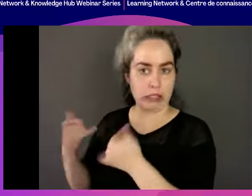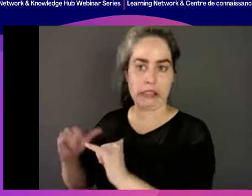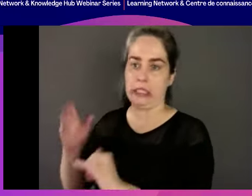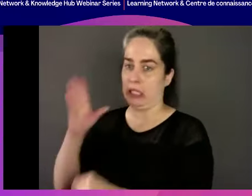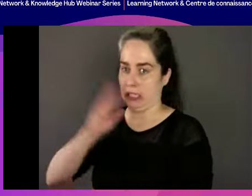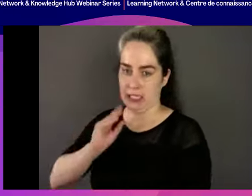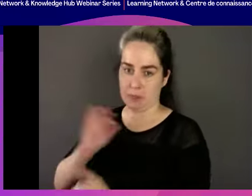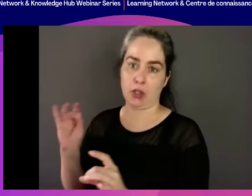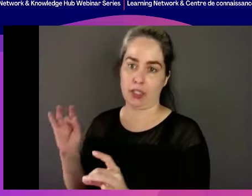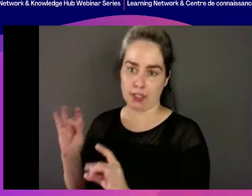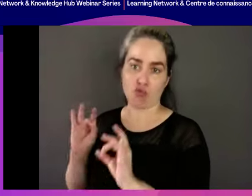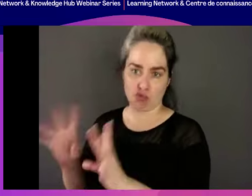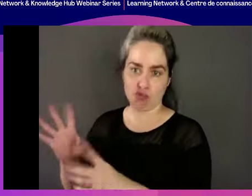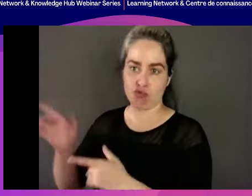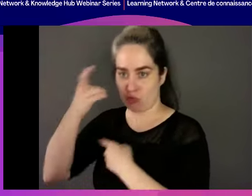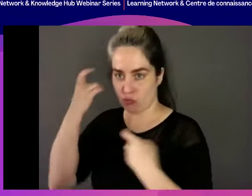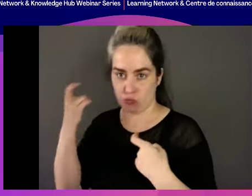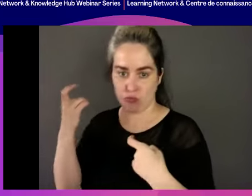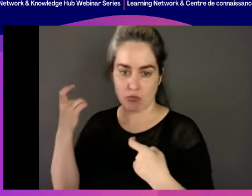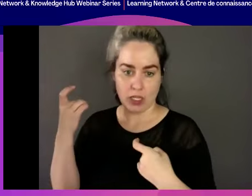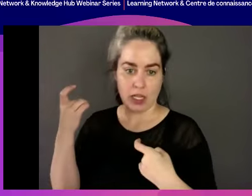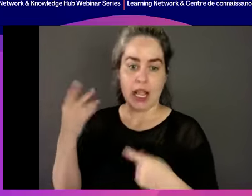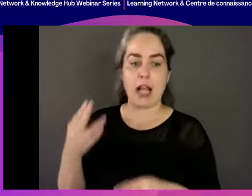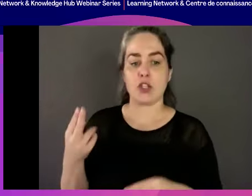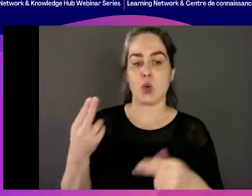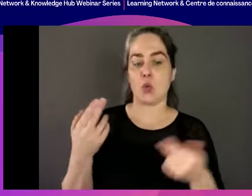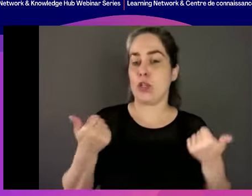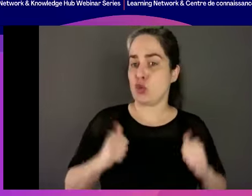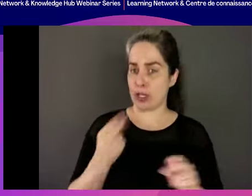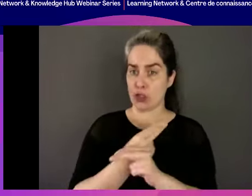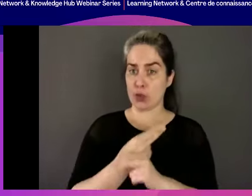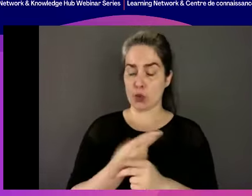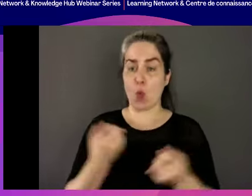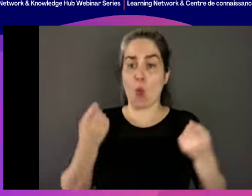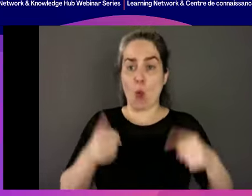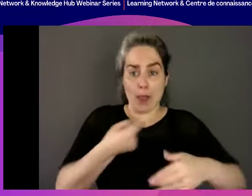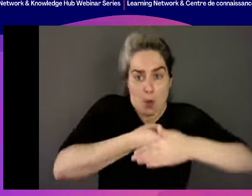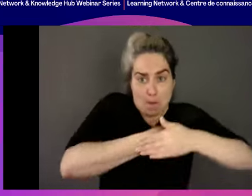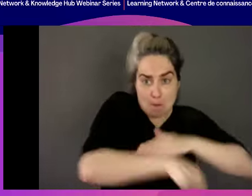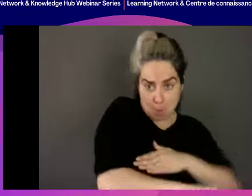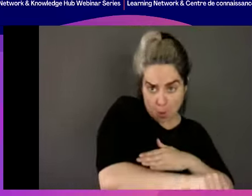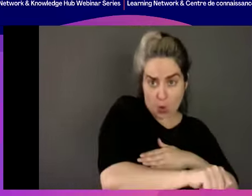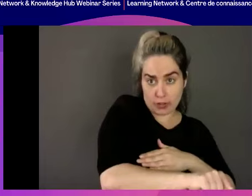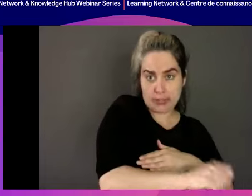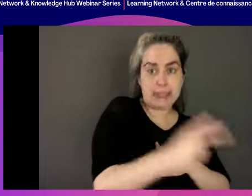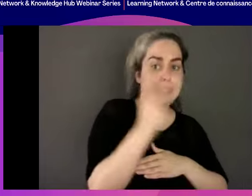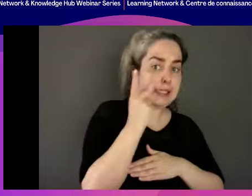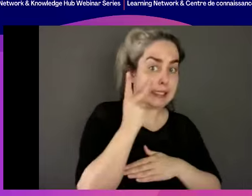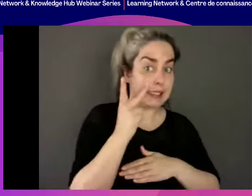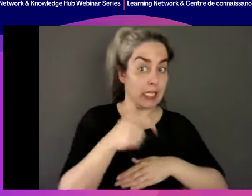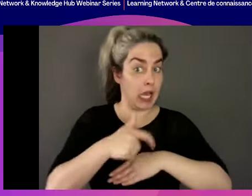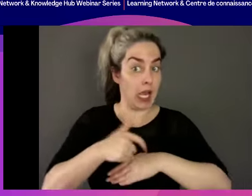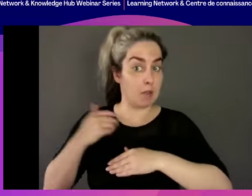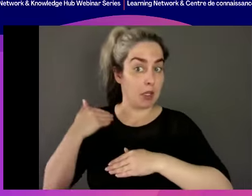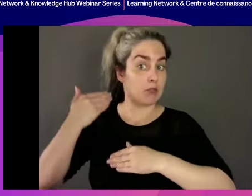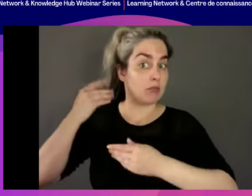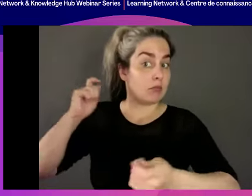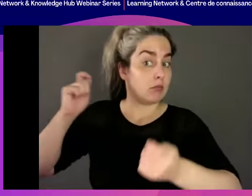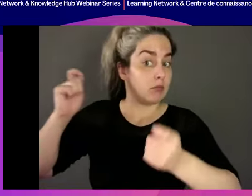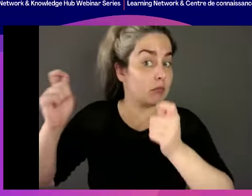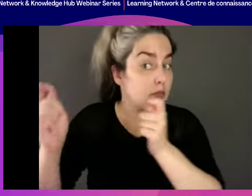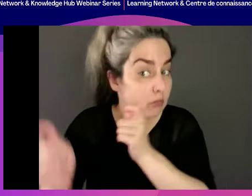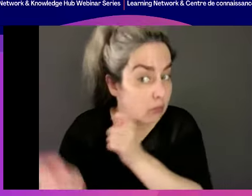function of the year they were born to see if it was changing over time. And so we do see that for in some